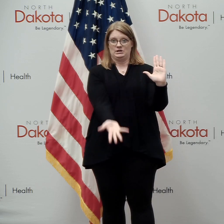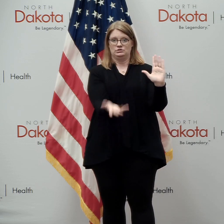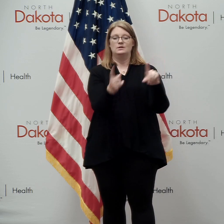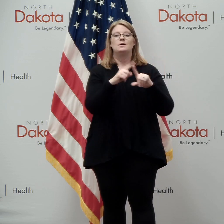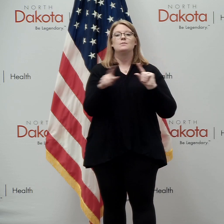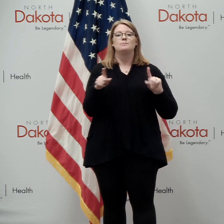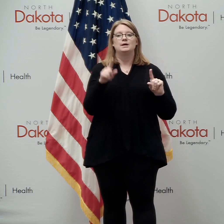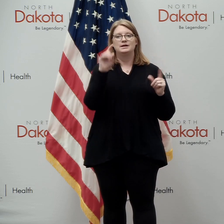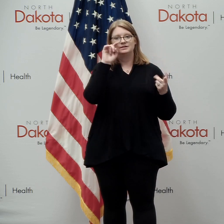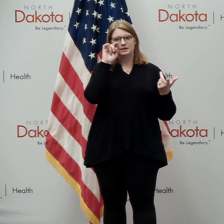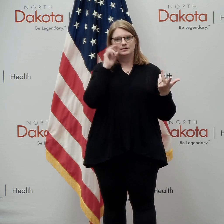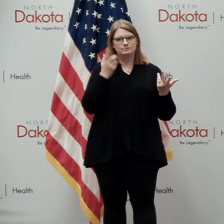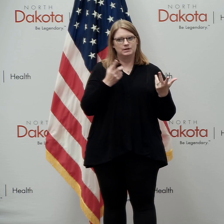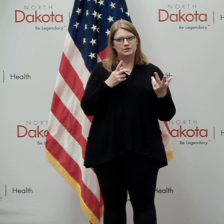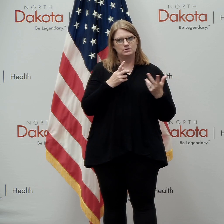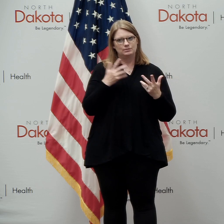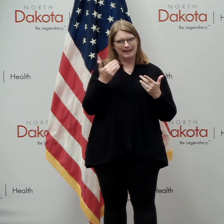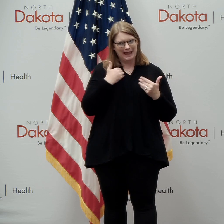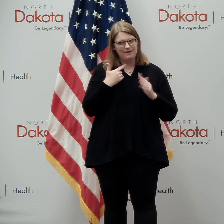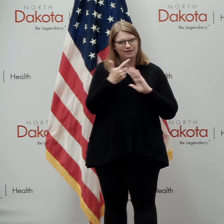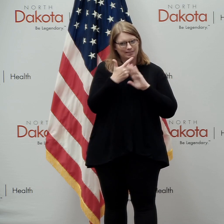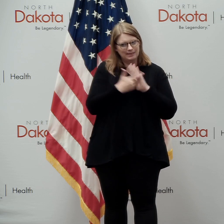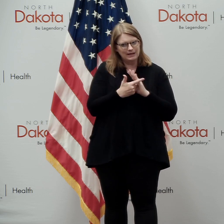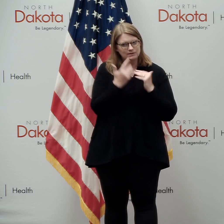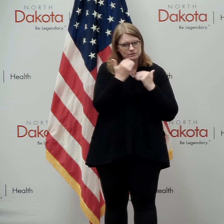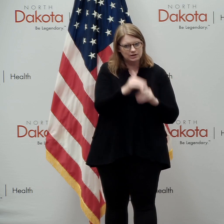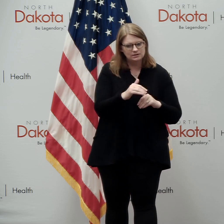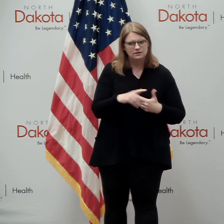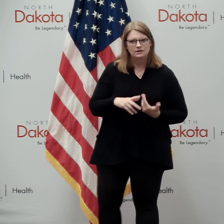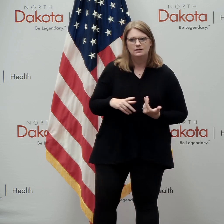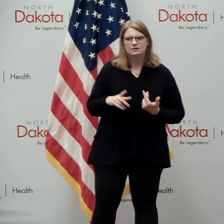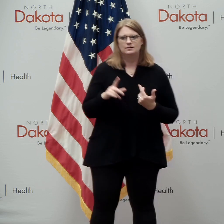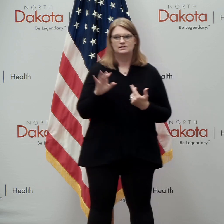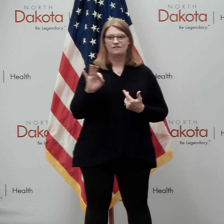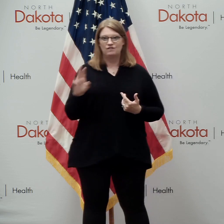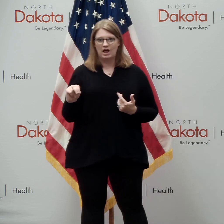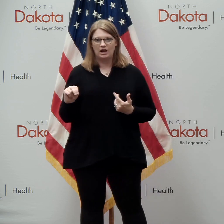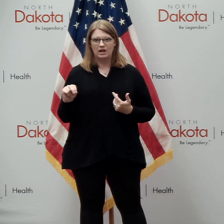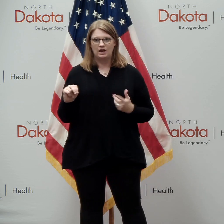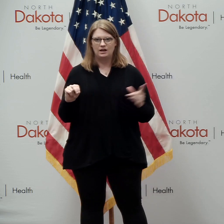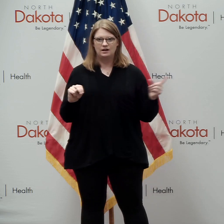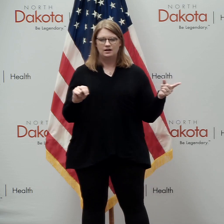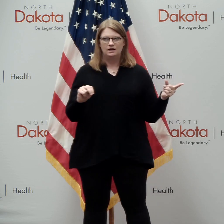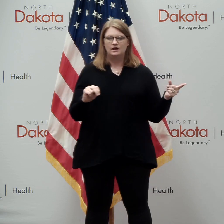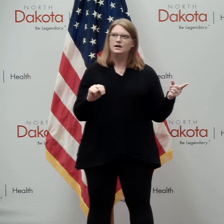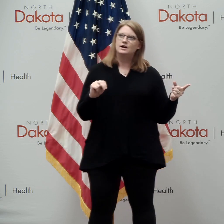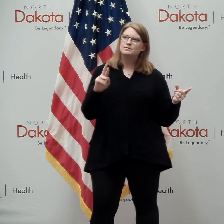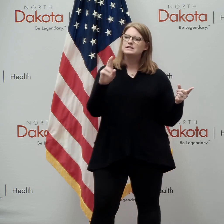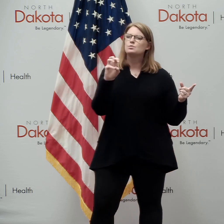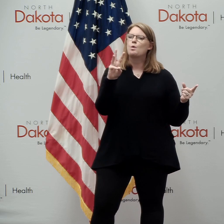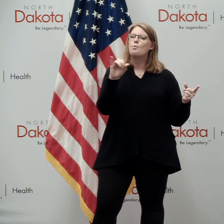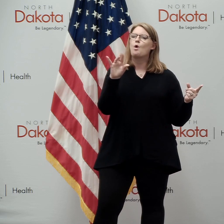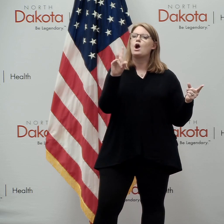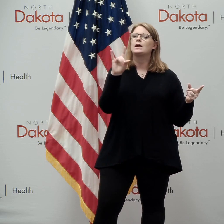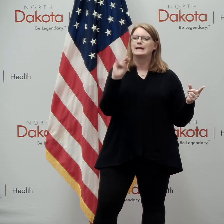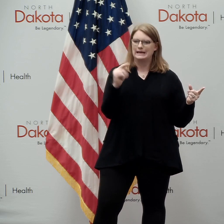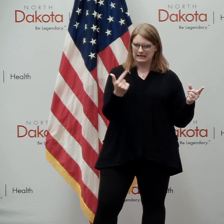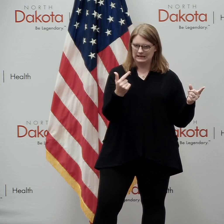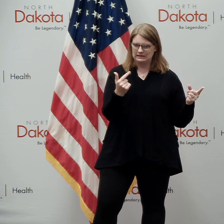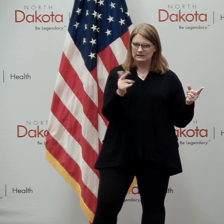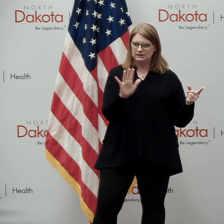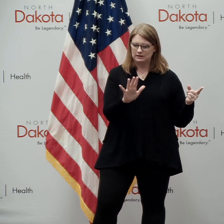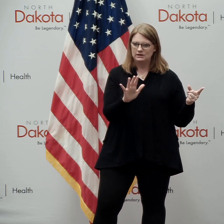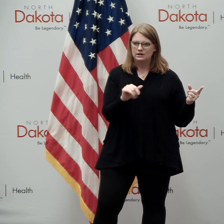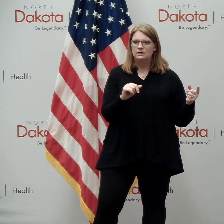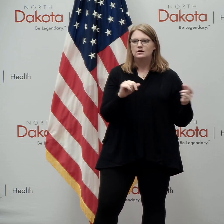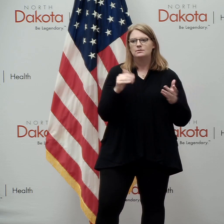fun. I mean, again, not that it's fun to be in a pandemic, but I'd say rewarding is the right word. Rewarding last week to hear Dr.